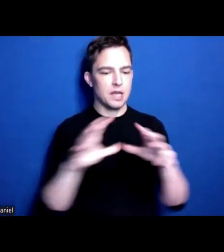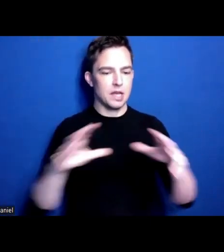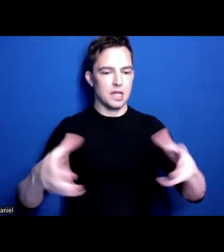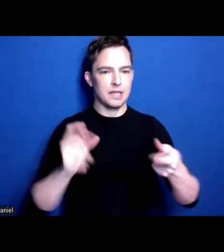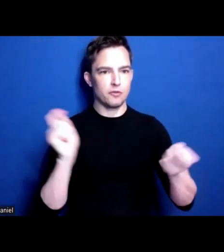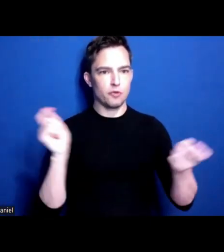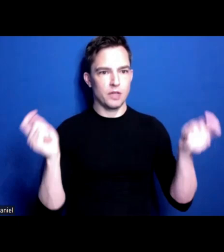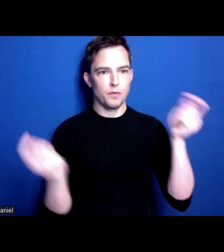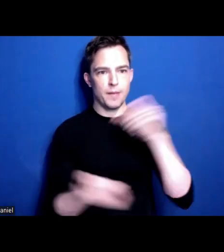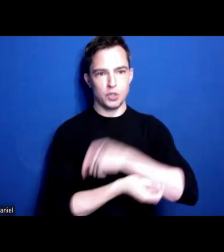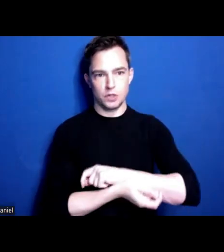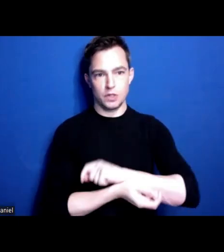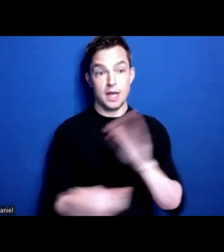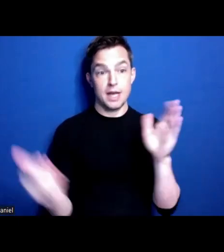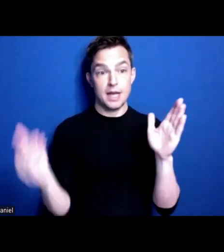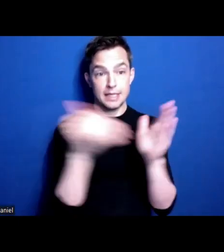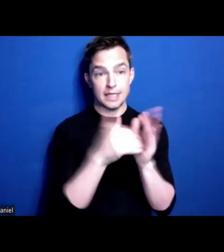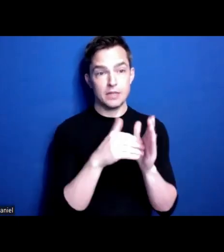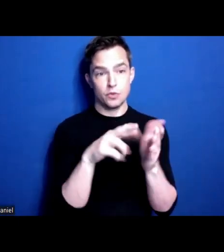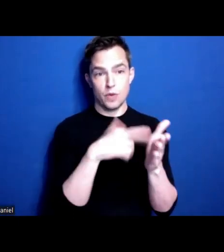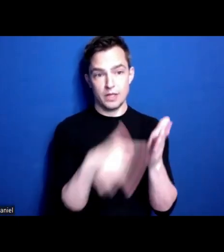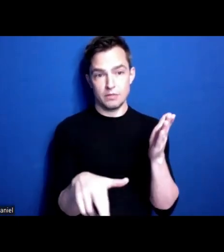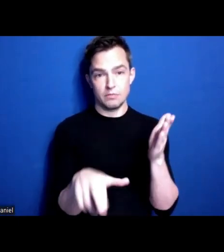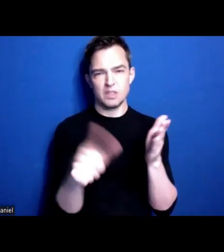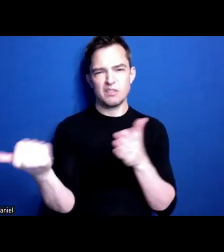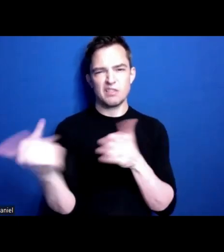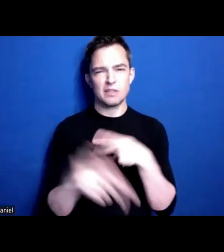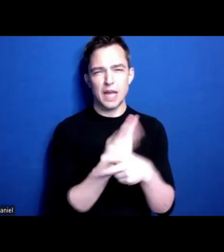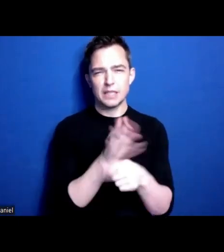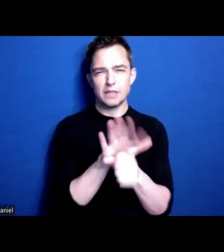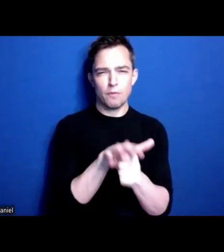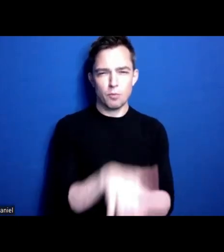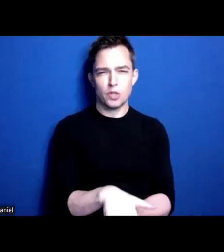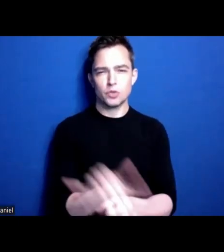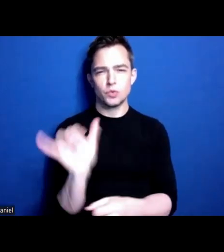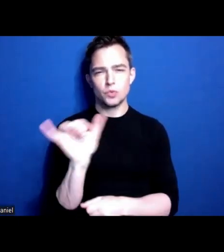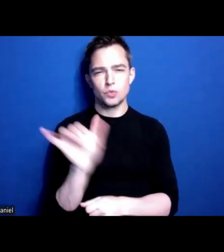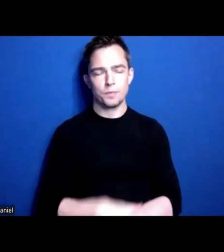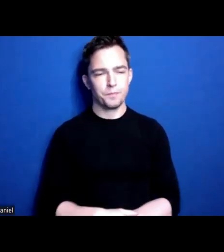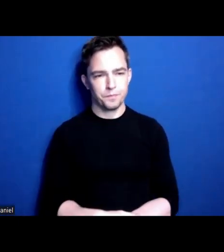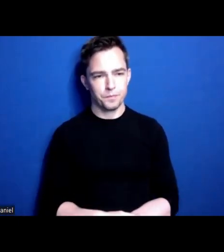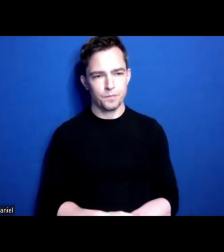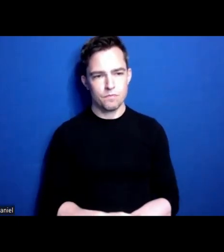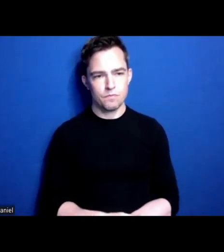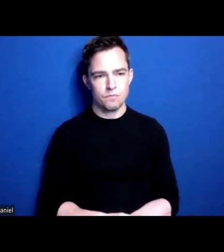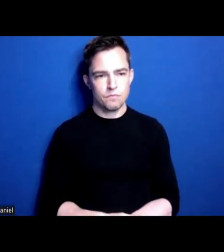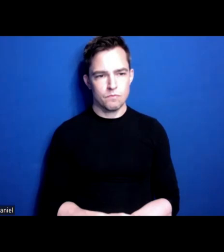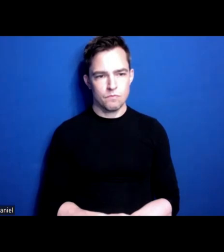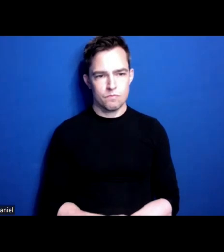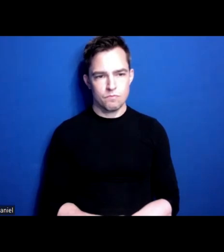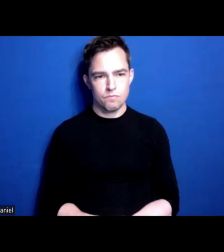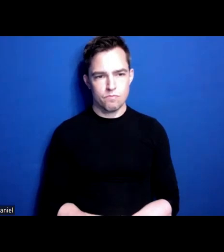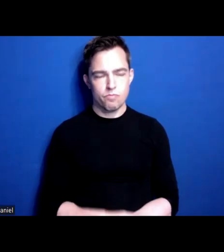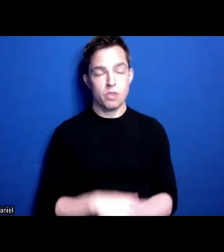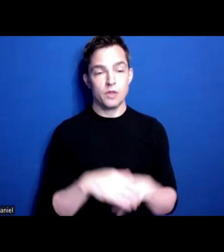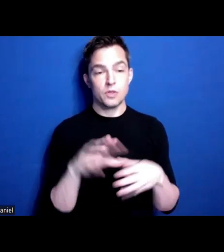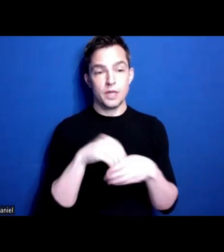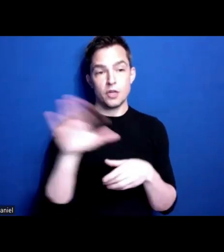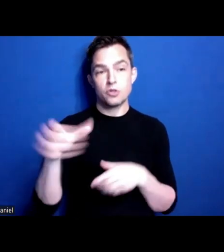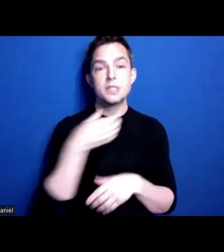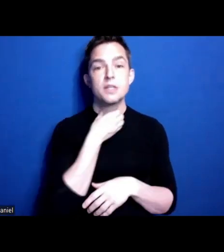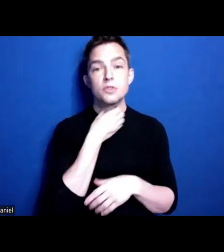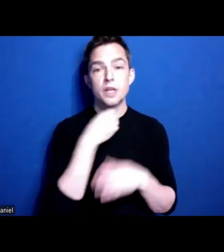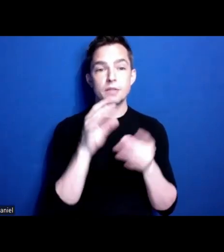transformation against racism and other forms of oppression. So in her